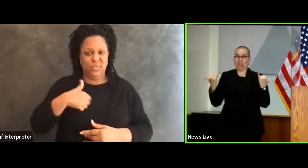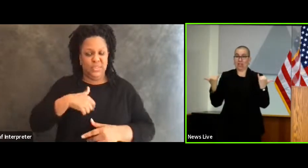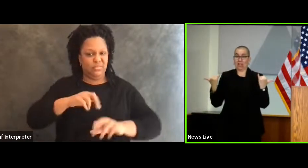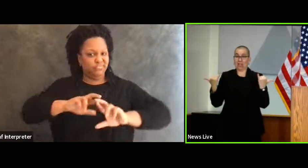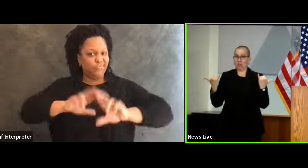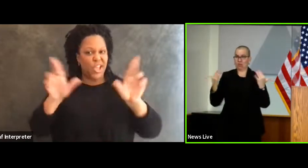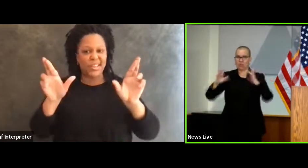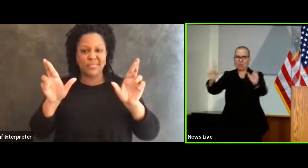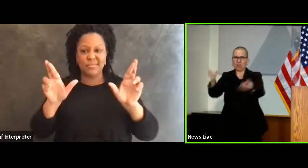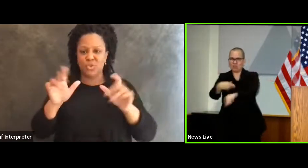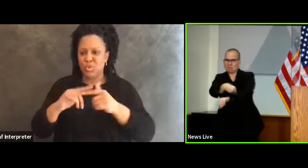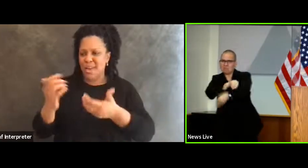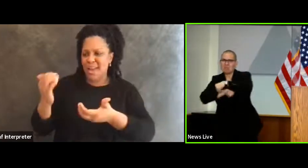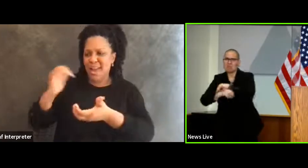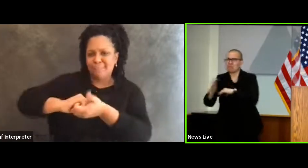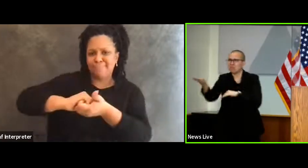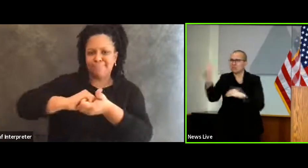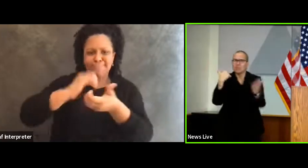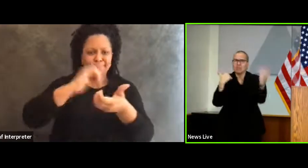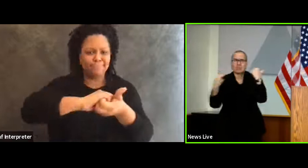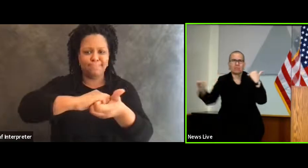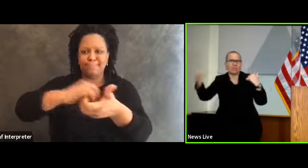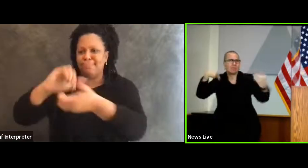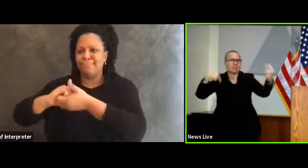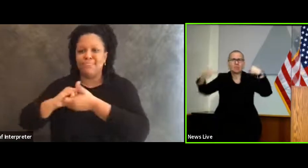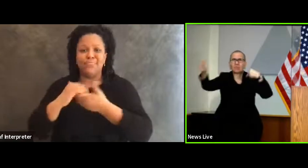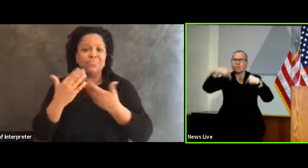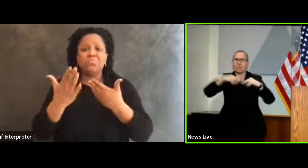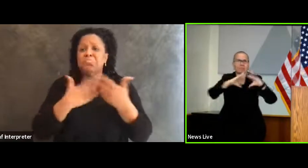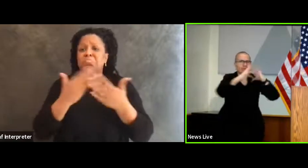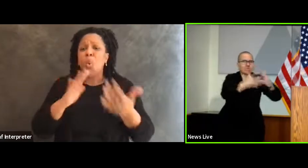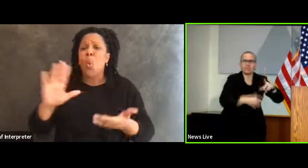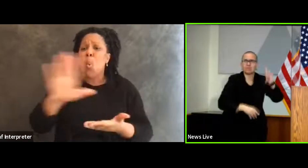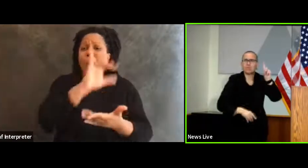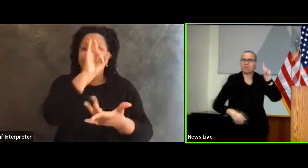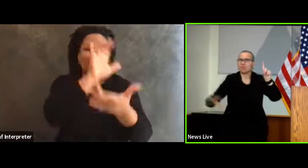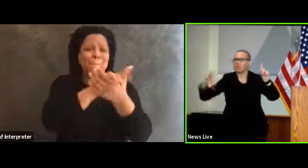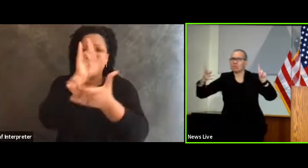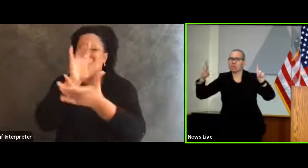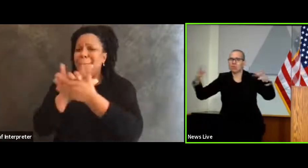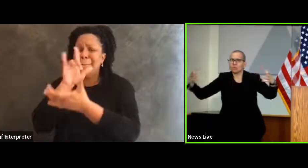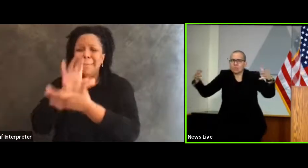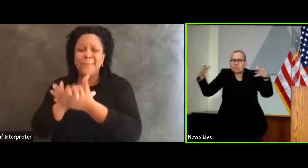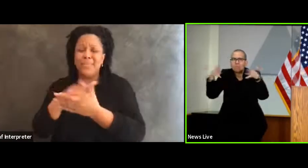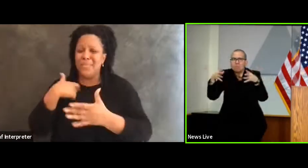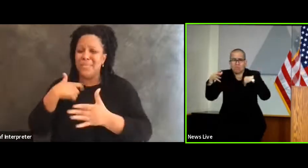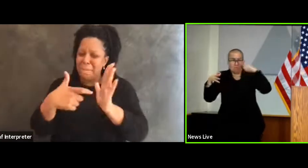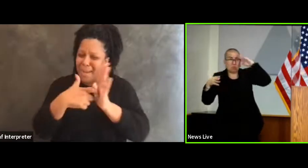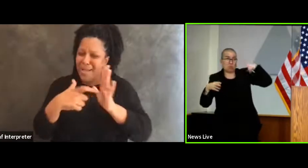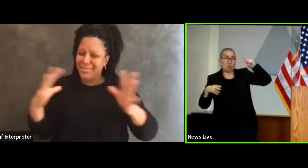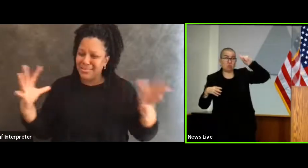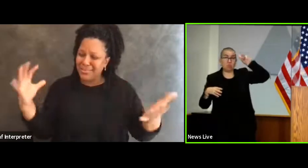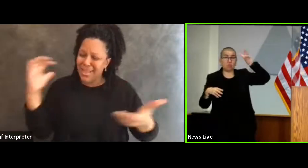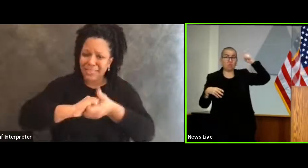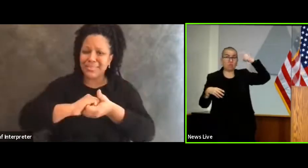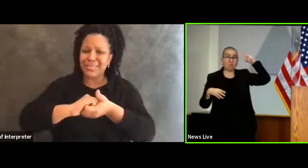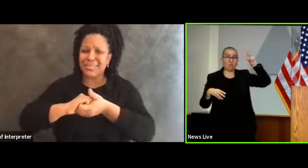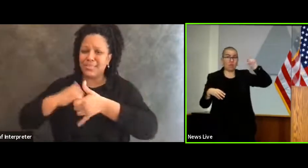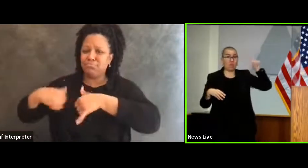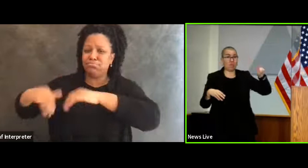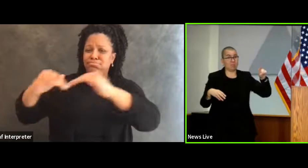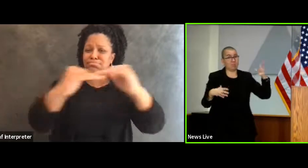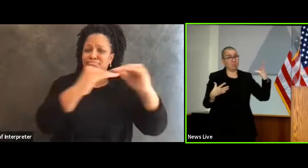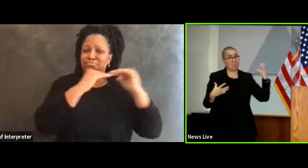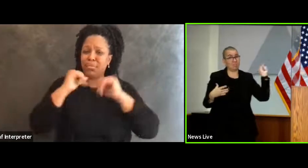with folks on all sides of the aisle to get this done, and I know that the governor is too. Ensuring that our police departments protect